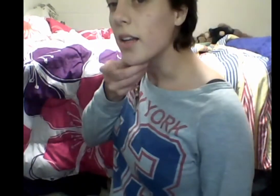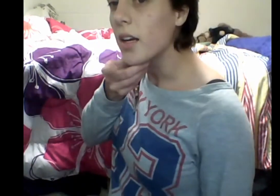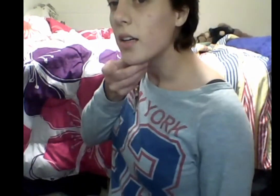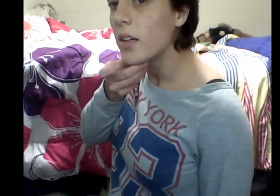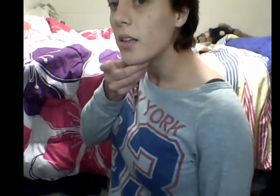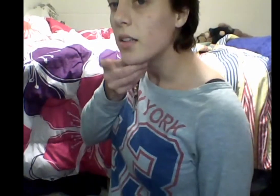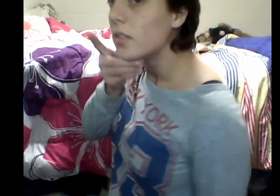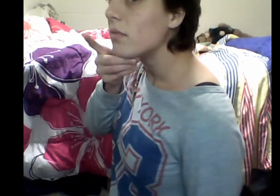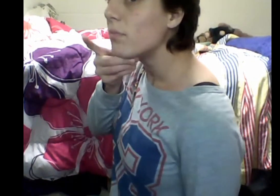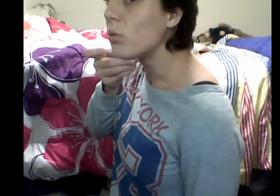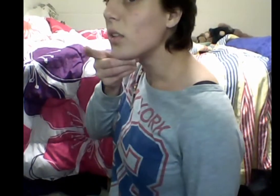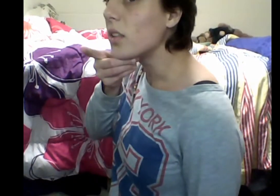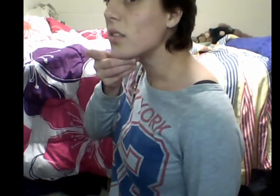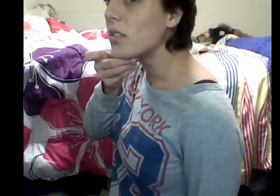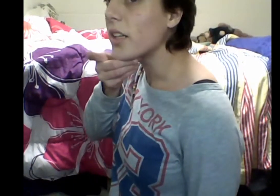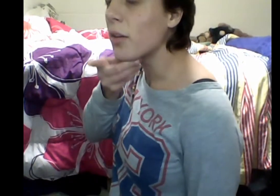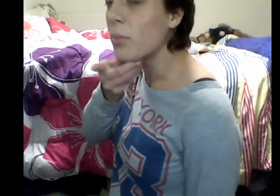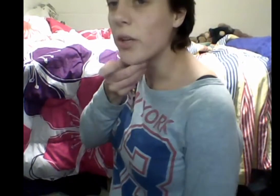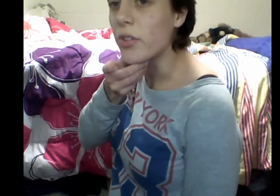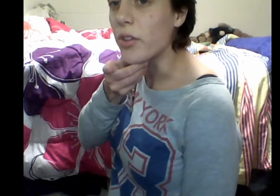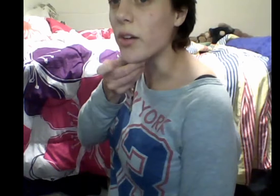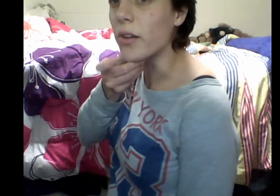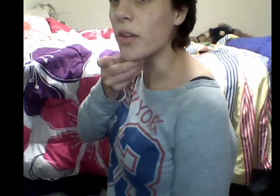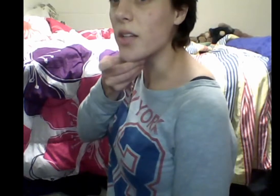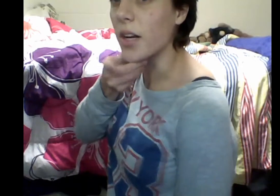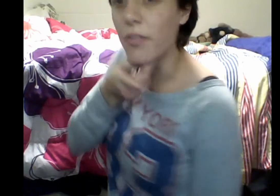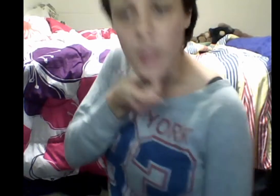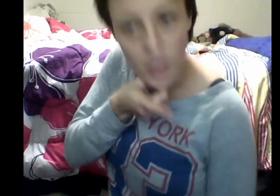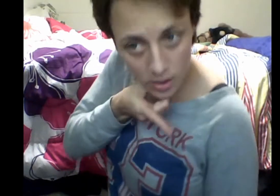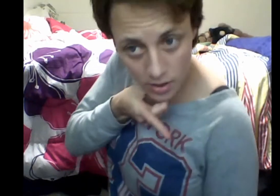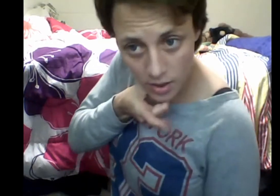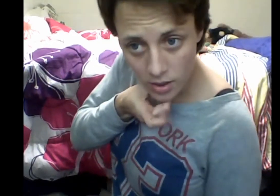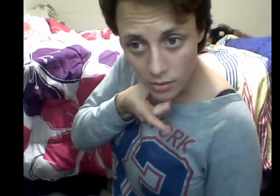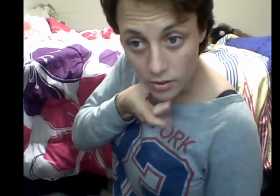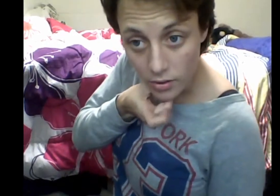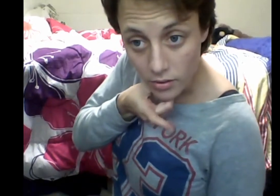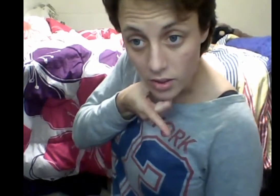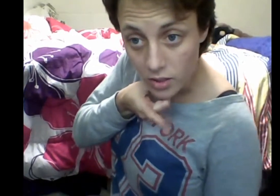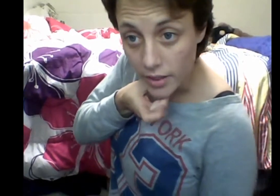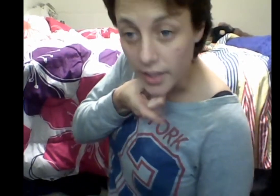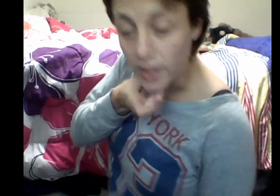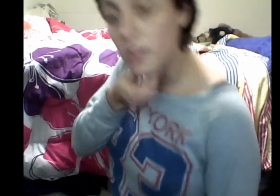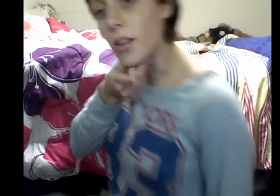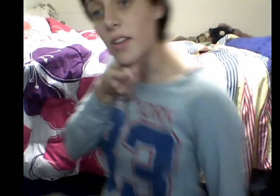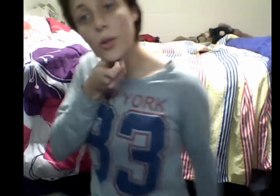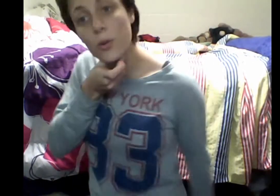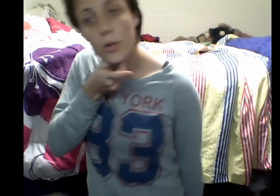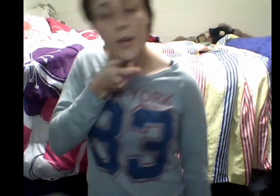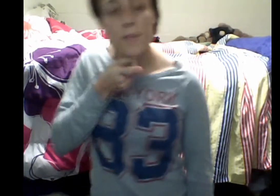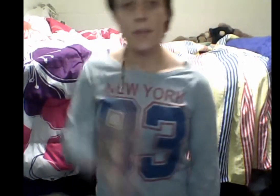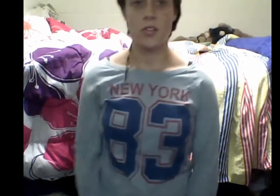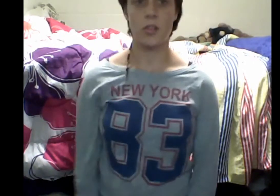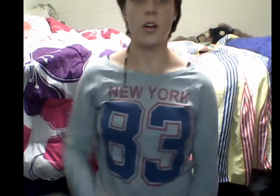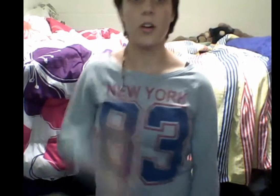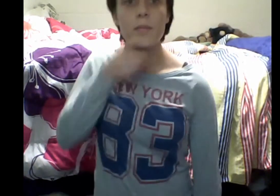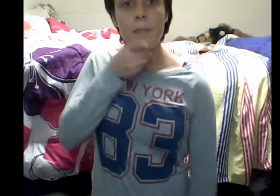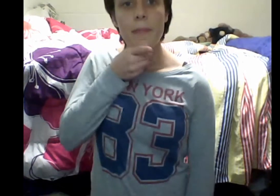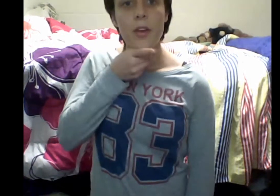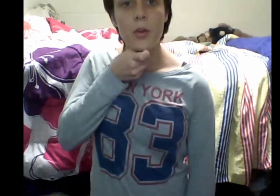like pull it, like you're pulling a trigger or something, just kind of flick with your right hand. So that's who. So you go,